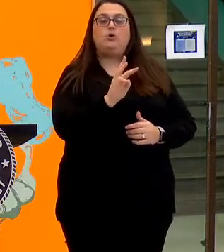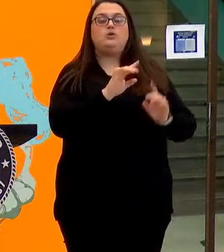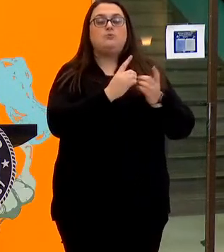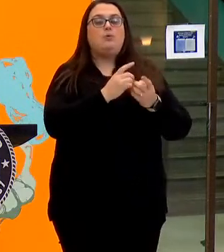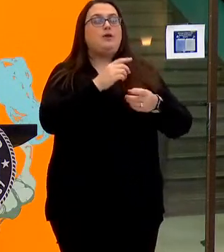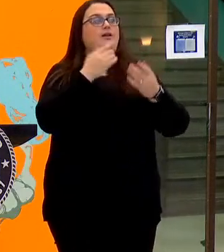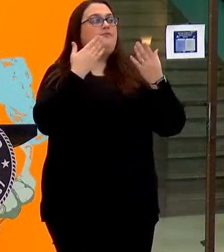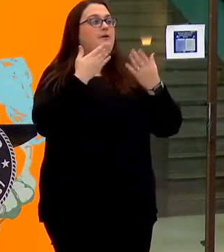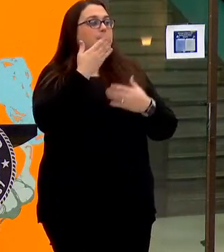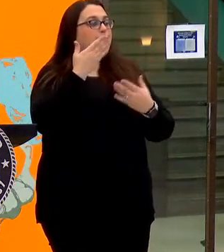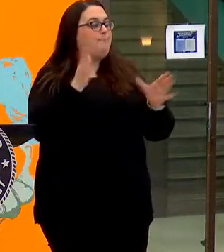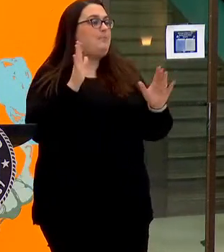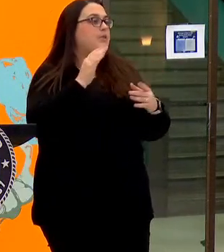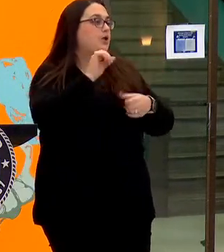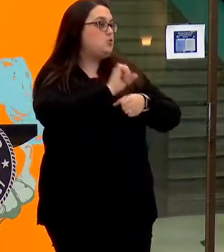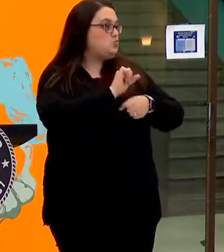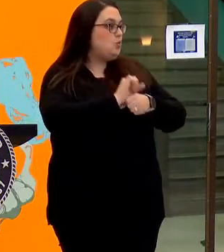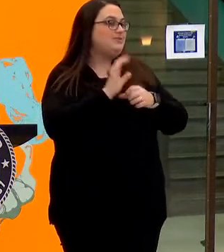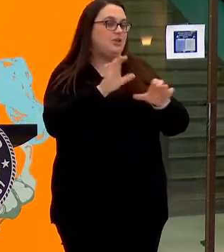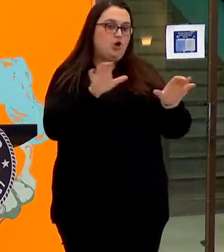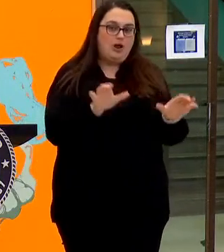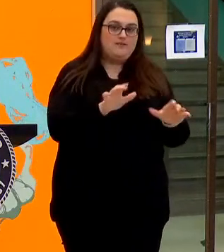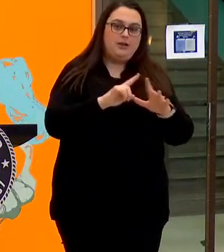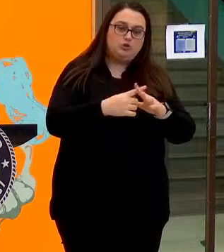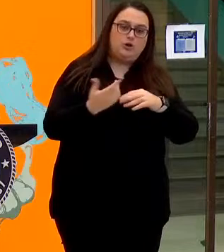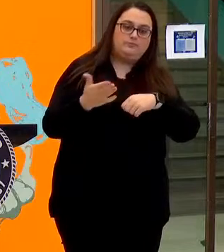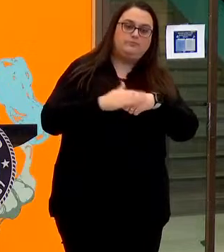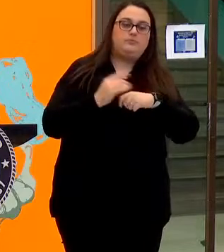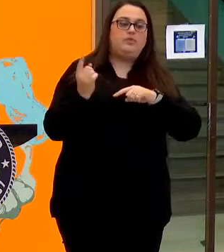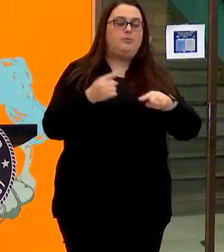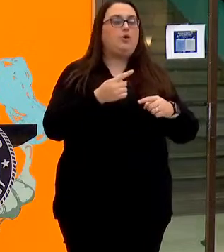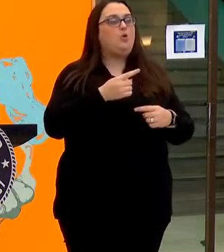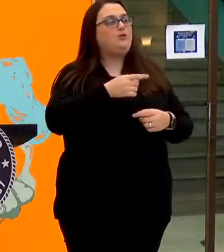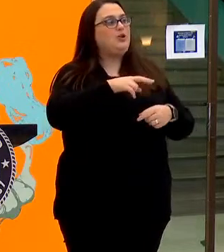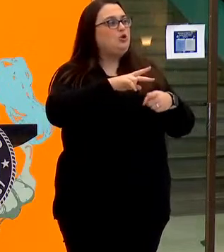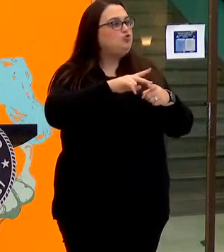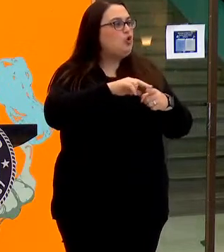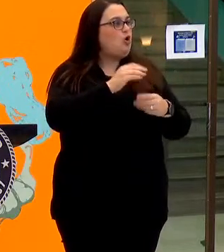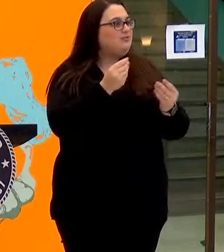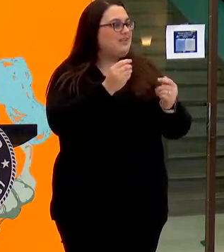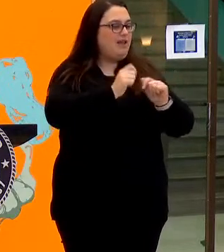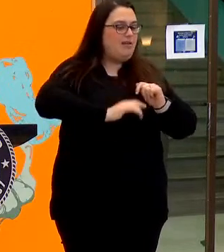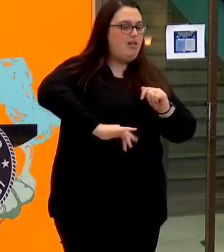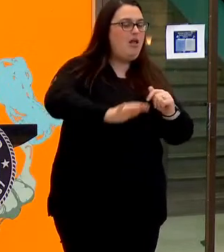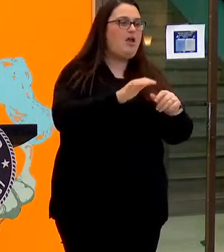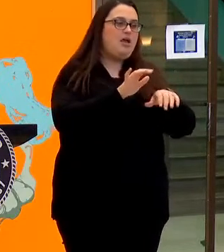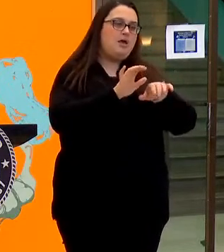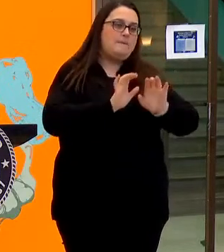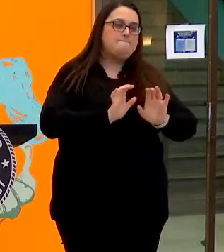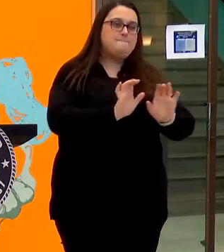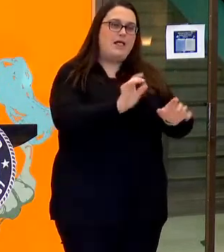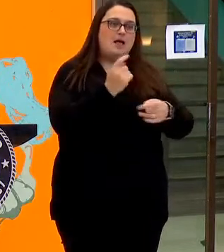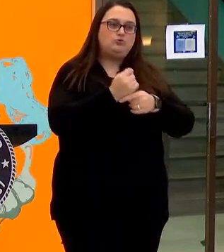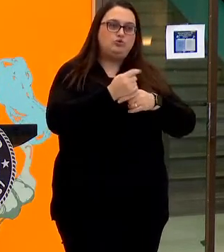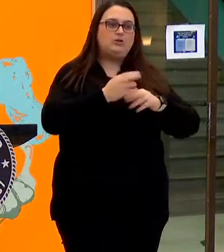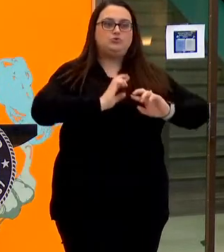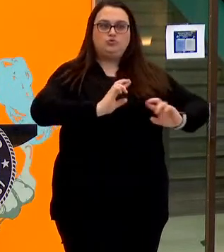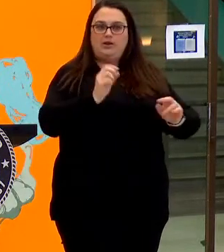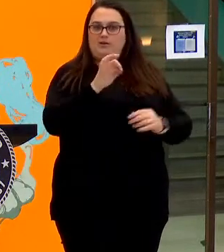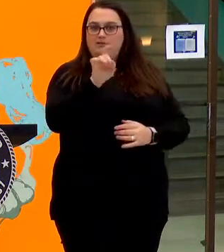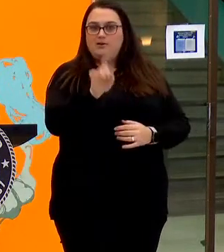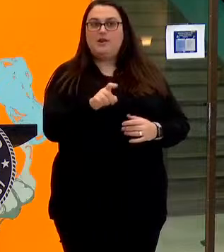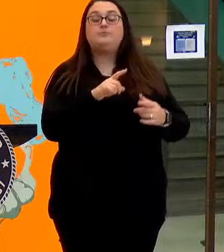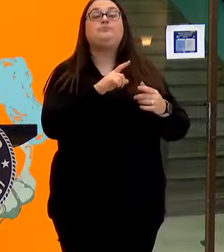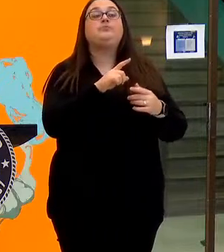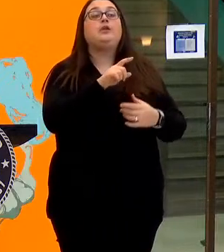team, is activated. They have been salting and sanding roads. Plows are ready if needed.